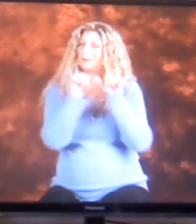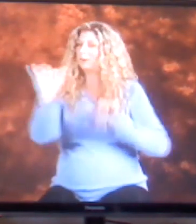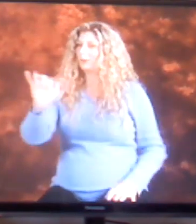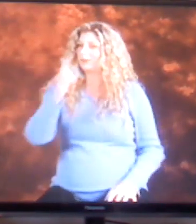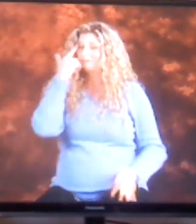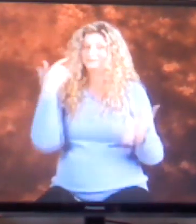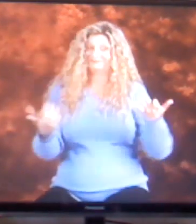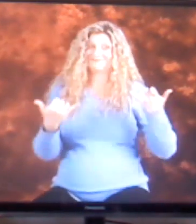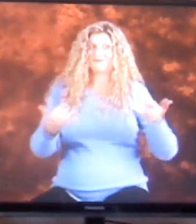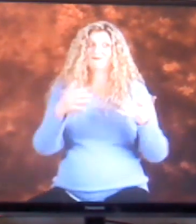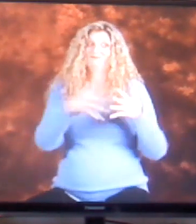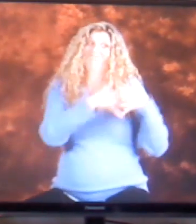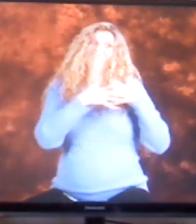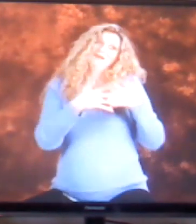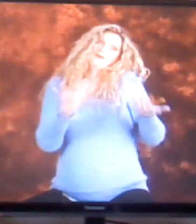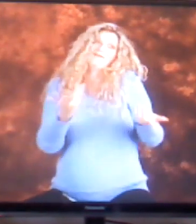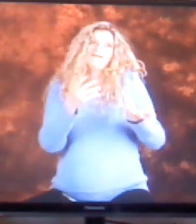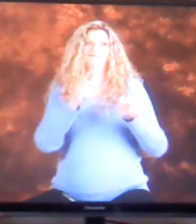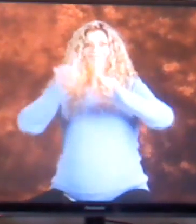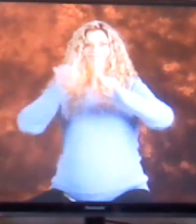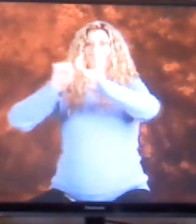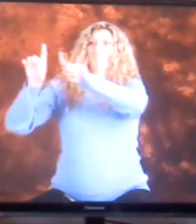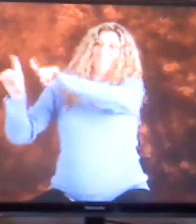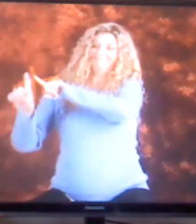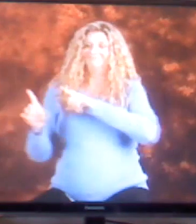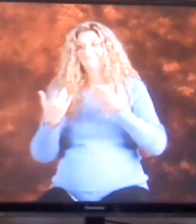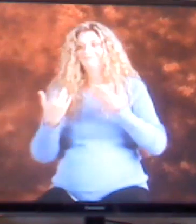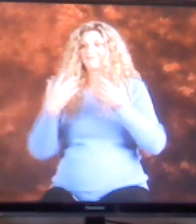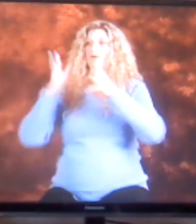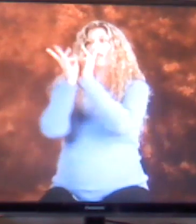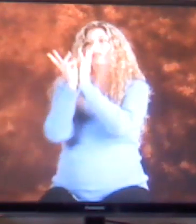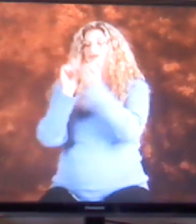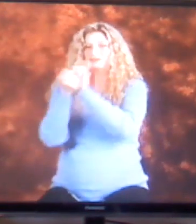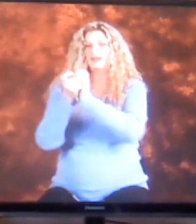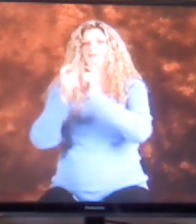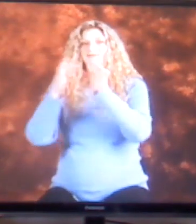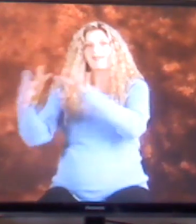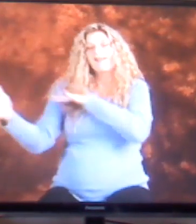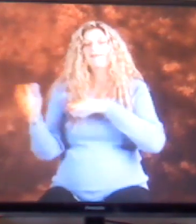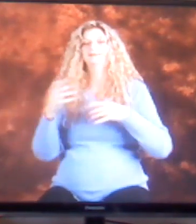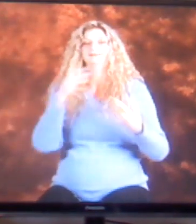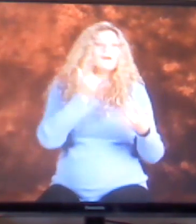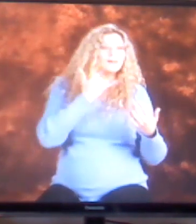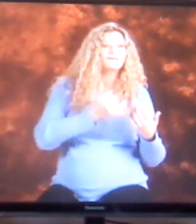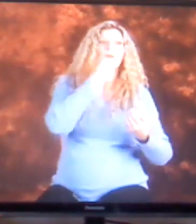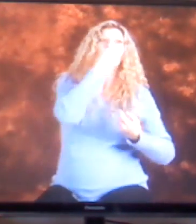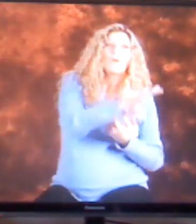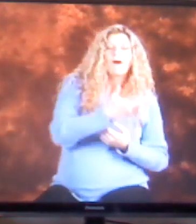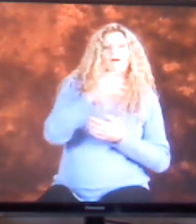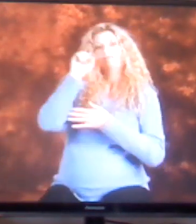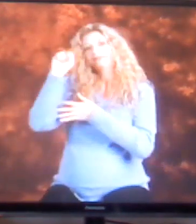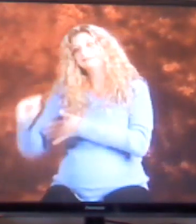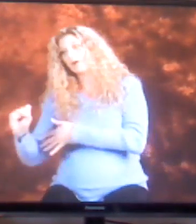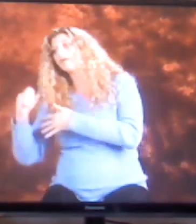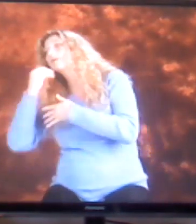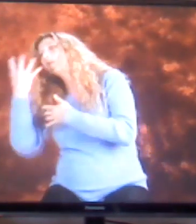popular. I mean, of course, it depends on the area. weather does change. So if you're someplace